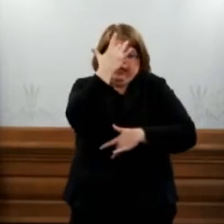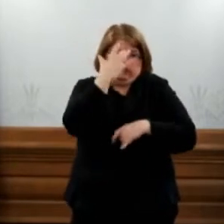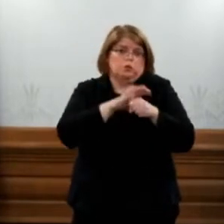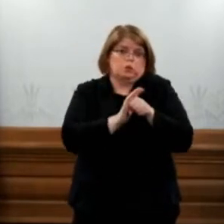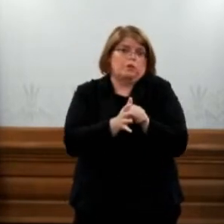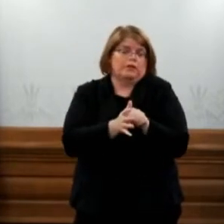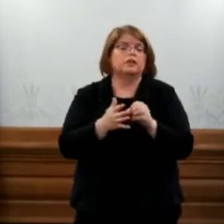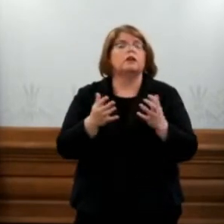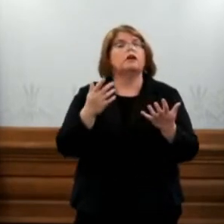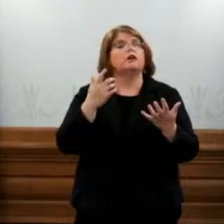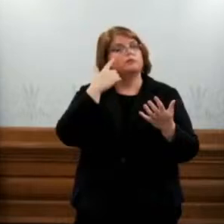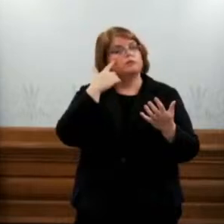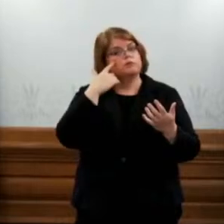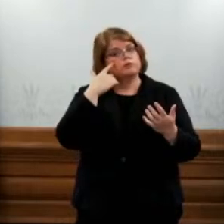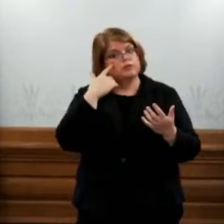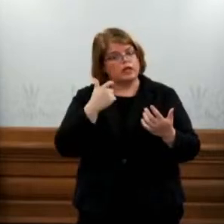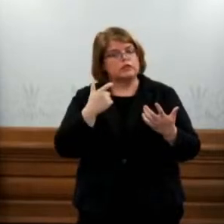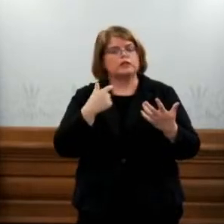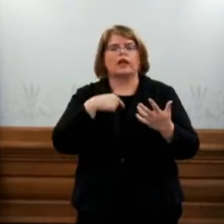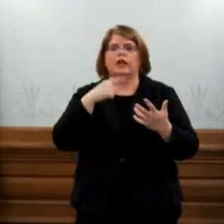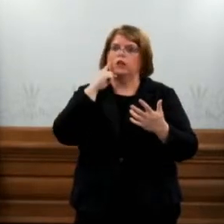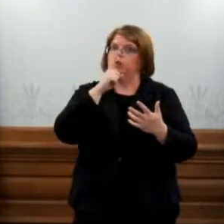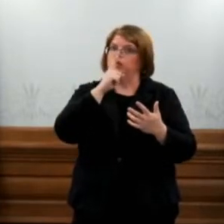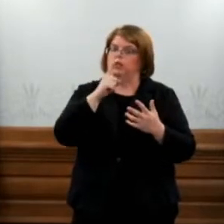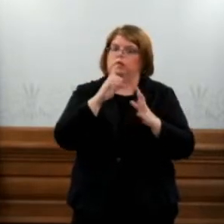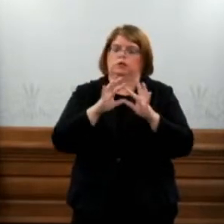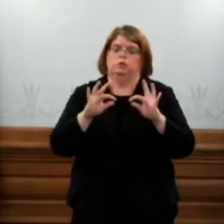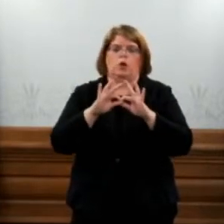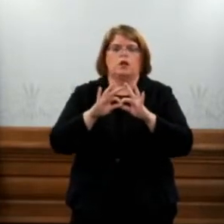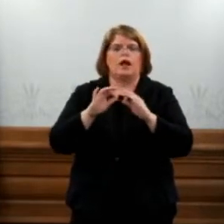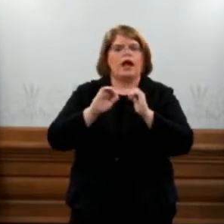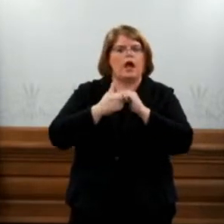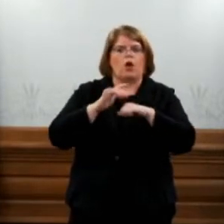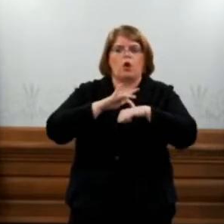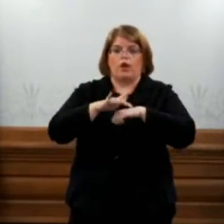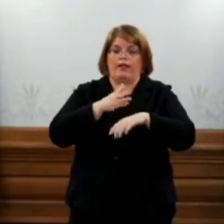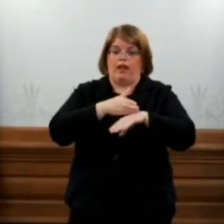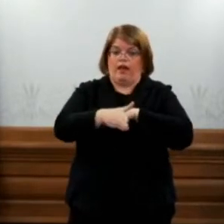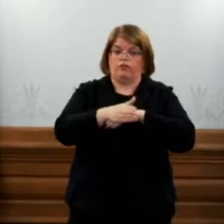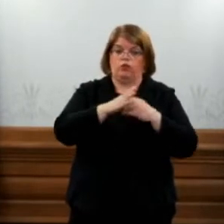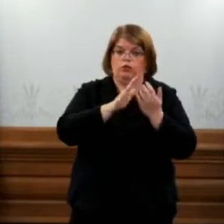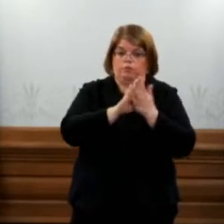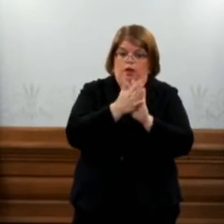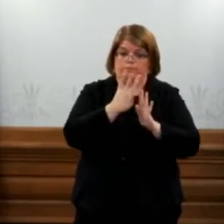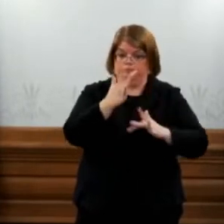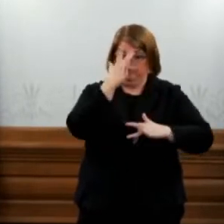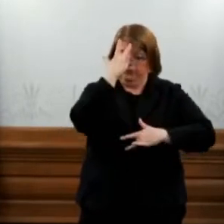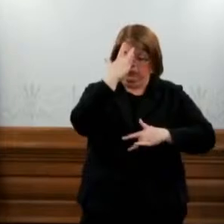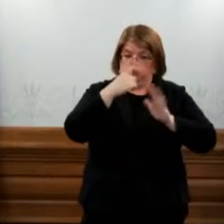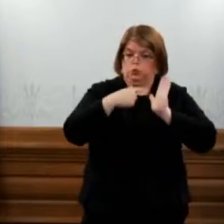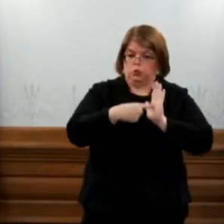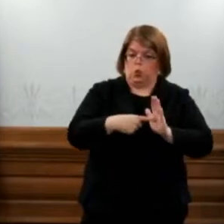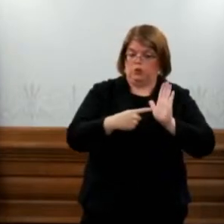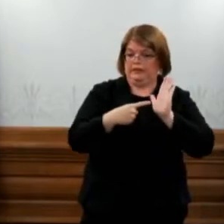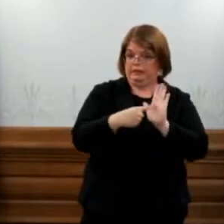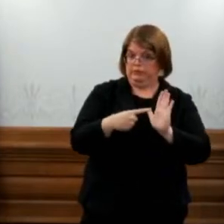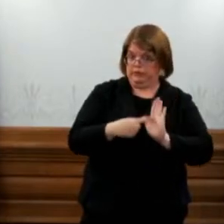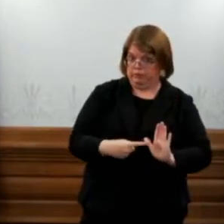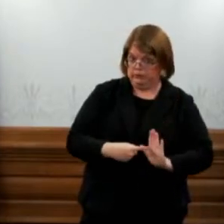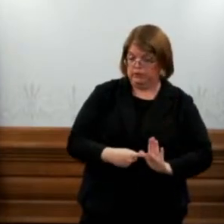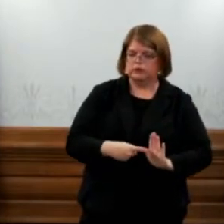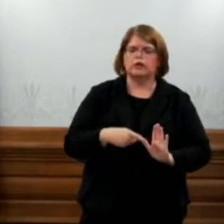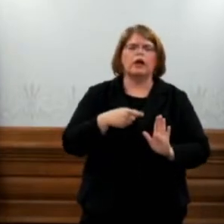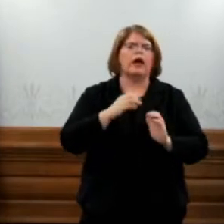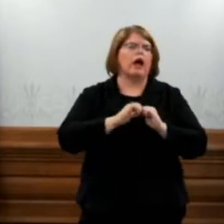will center on how early after infection or symptoms are you going to give convalescent plasma? How sick is that